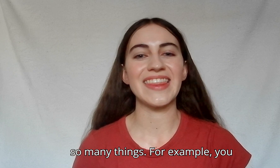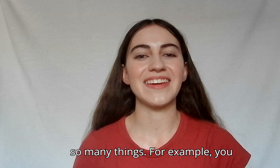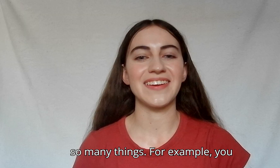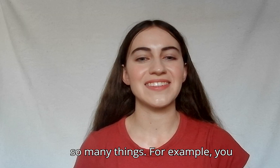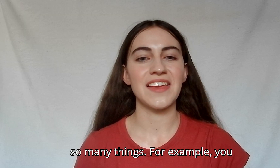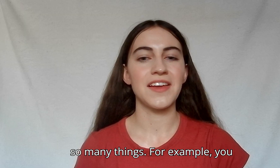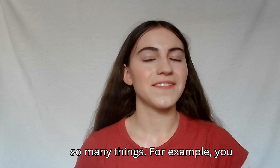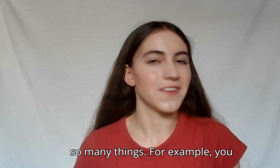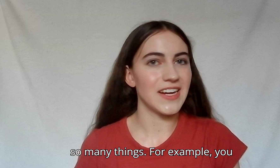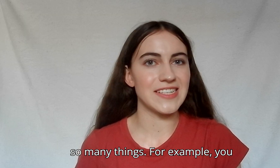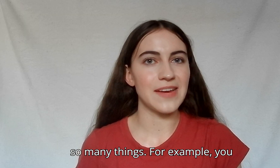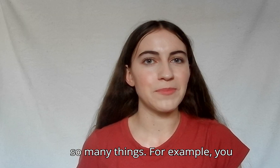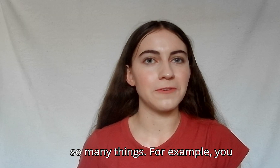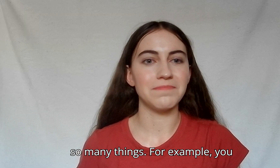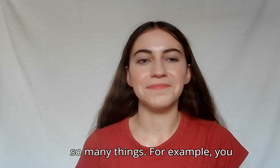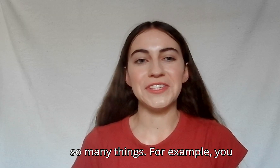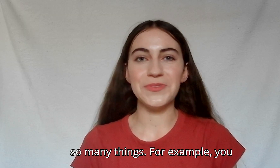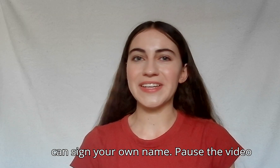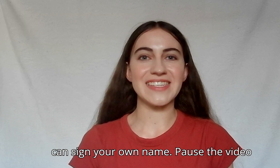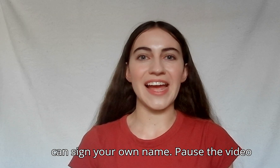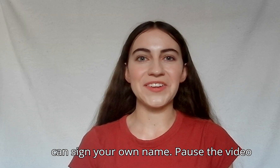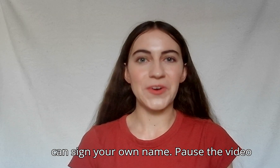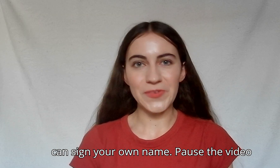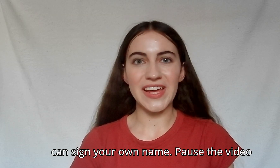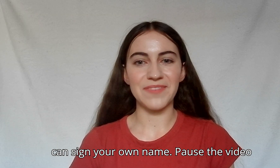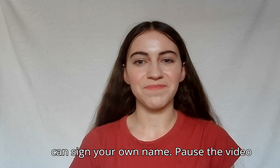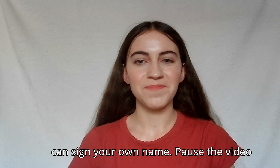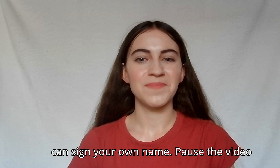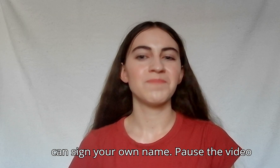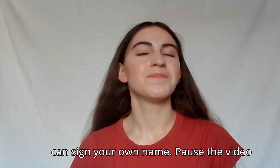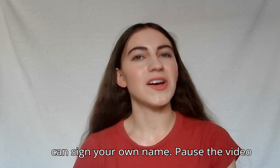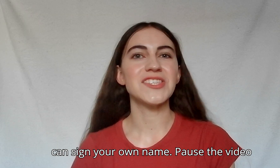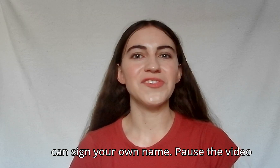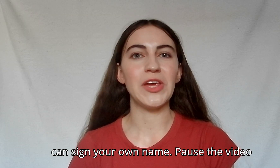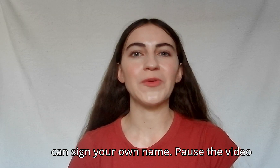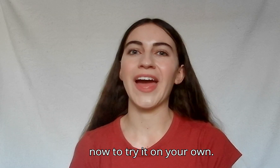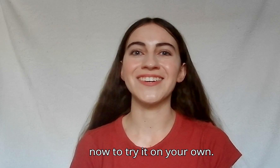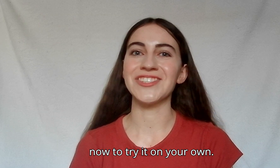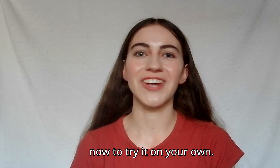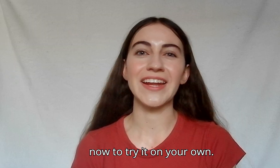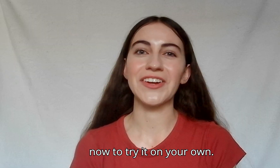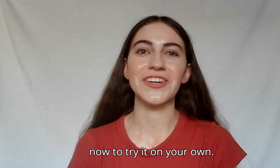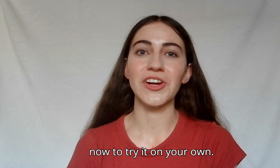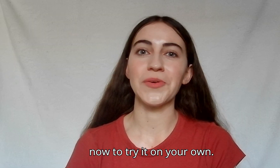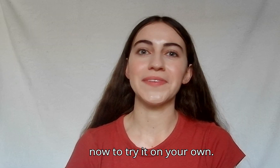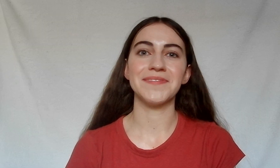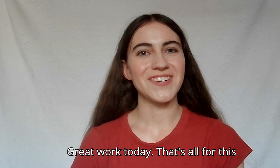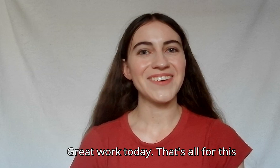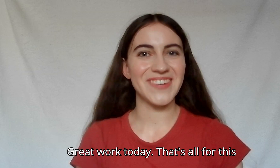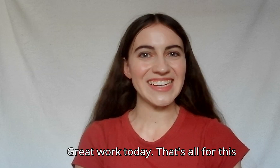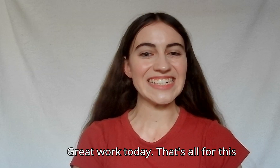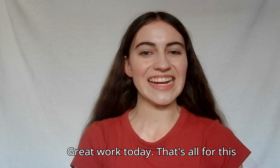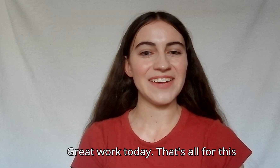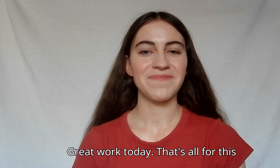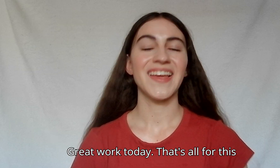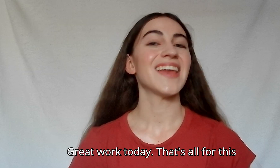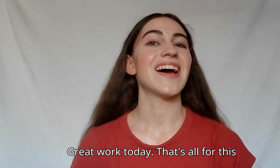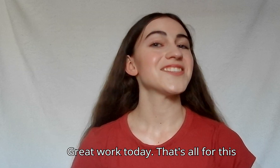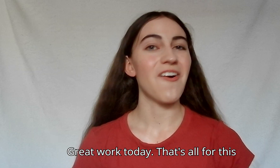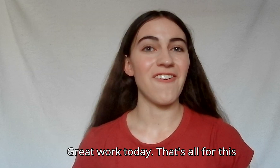things. For example, you can sign your own name. Pause the video now to try it on your own. Great work today. That's all for